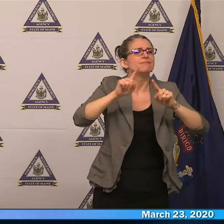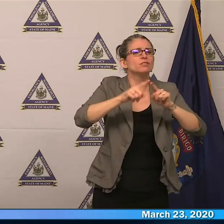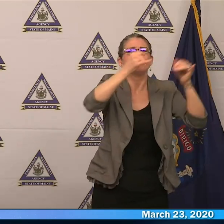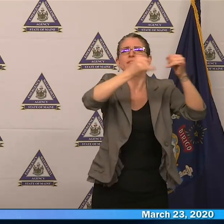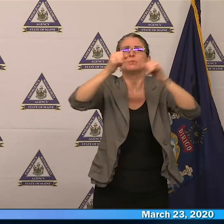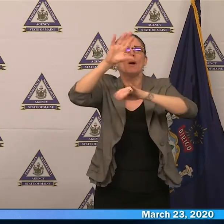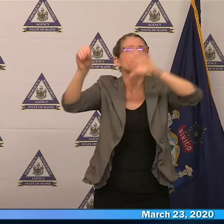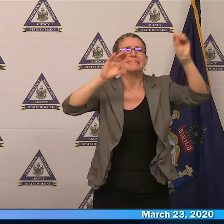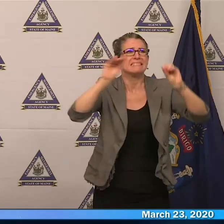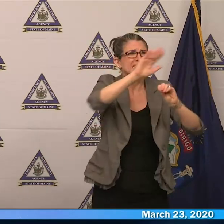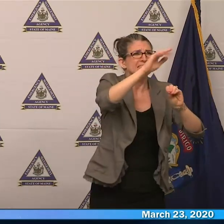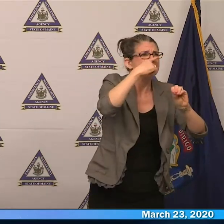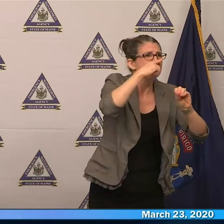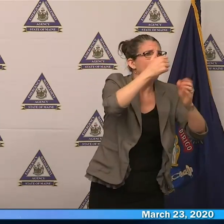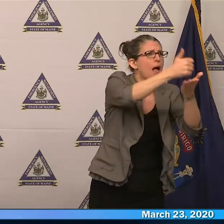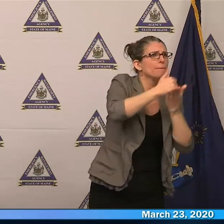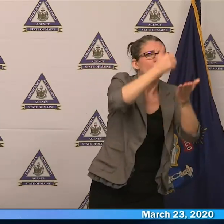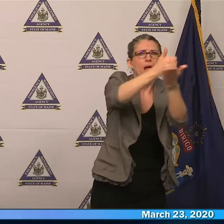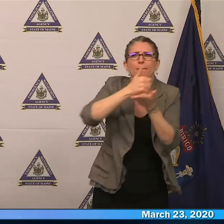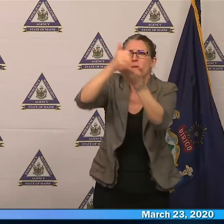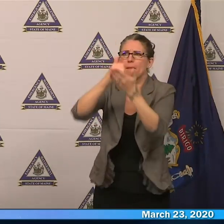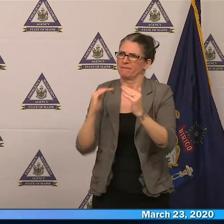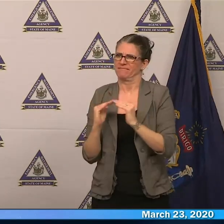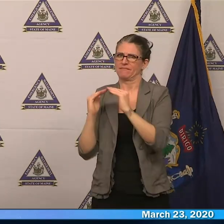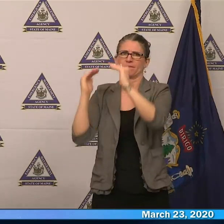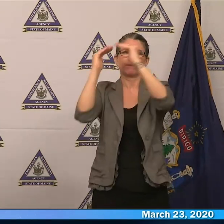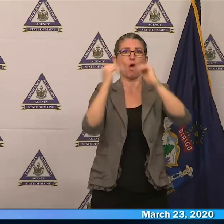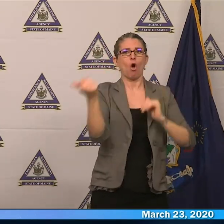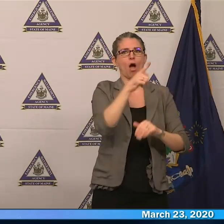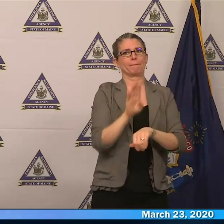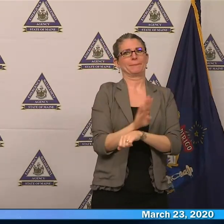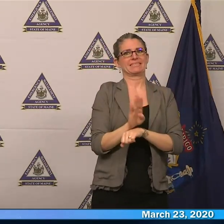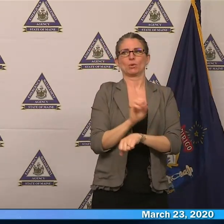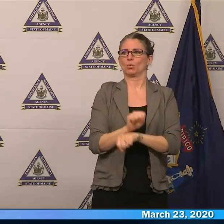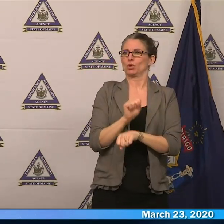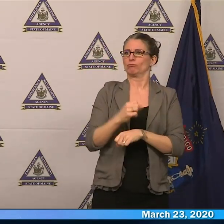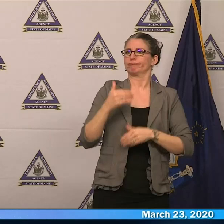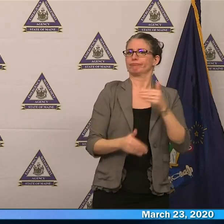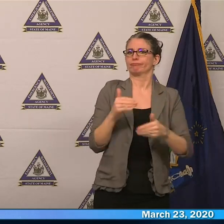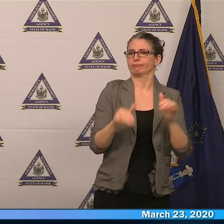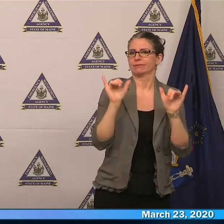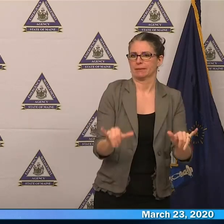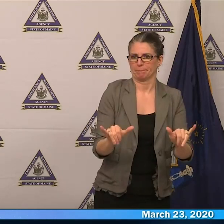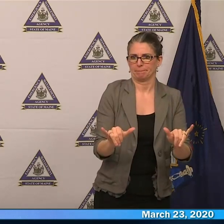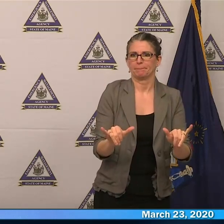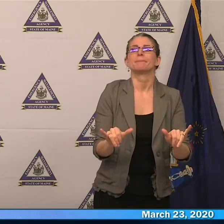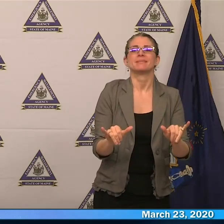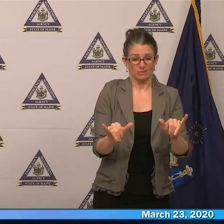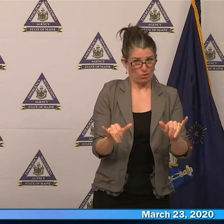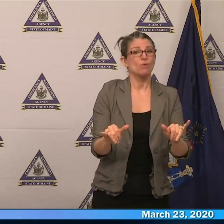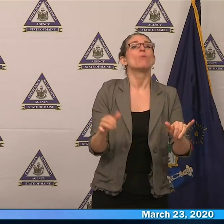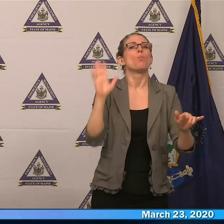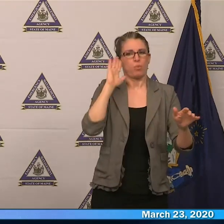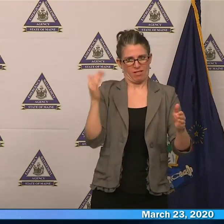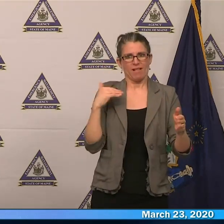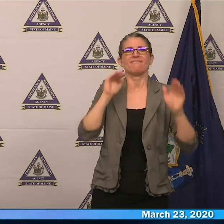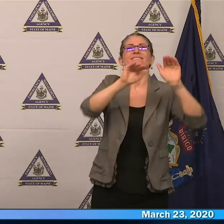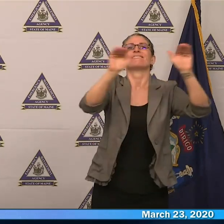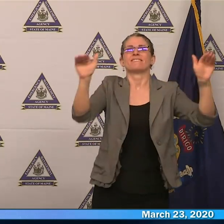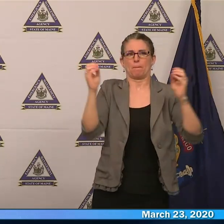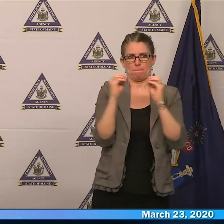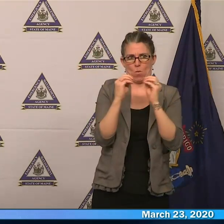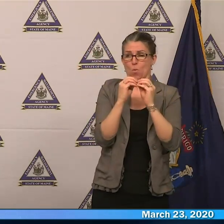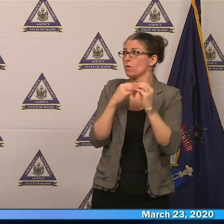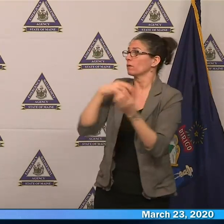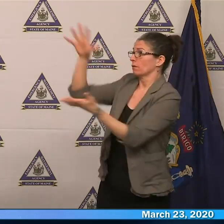state. We are continuing that distribution process today. So just today, we will